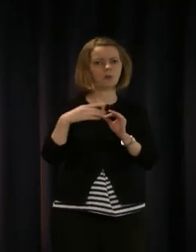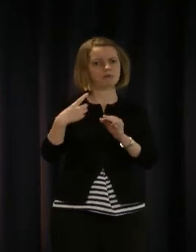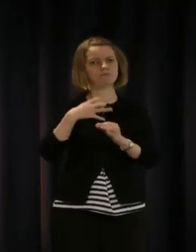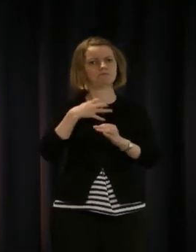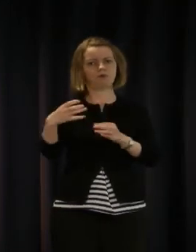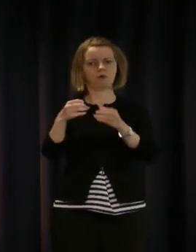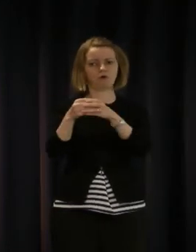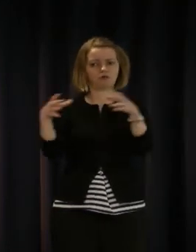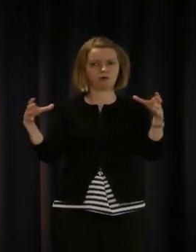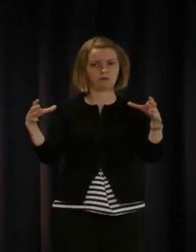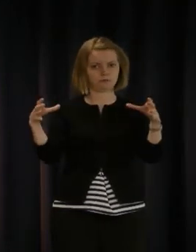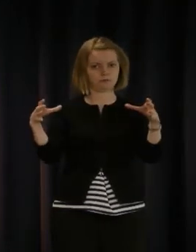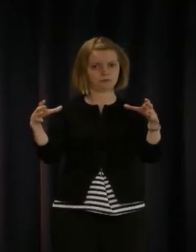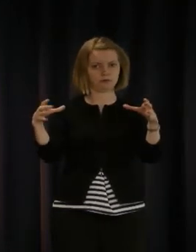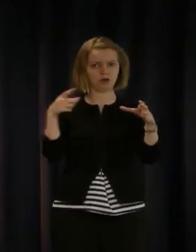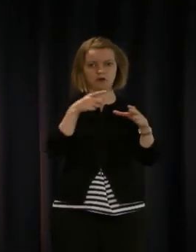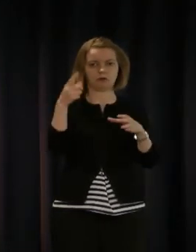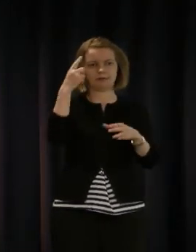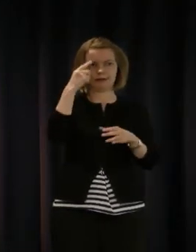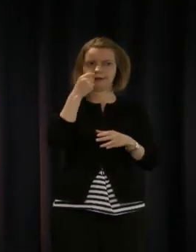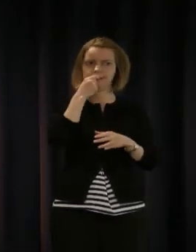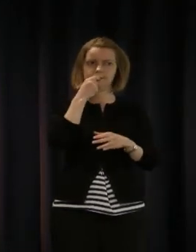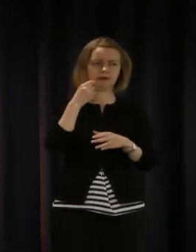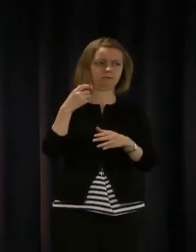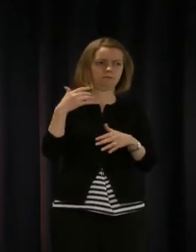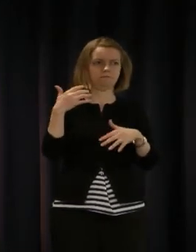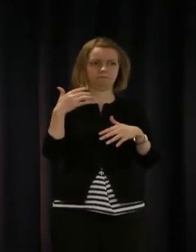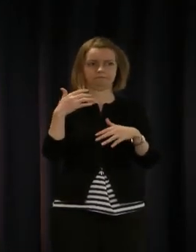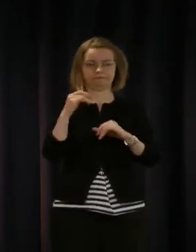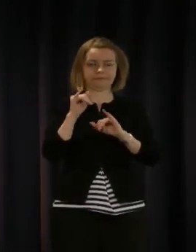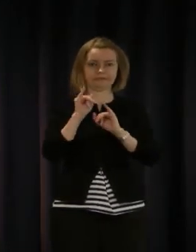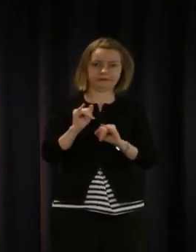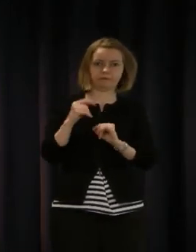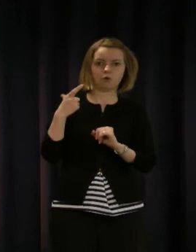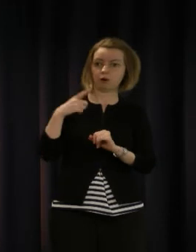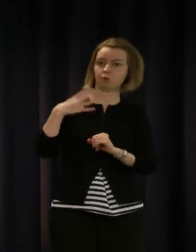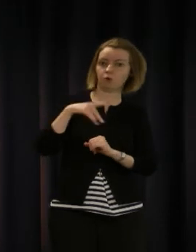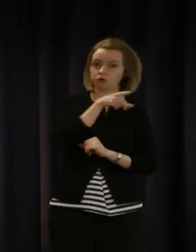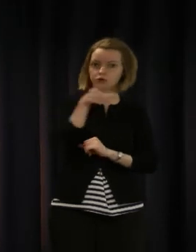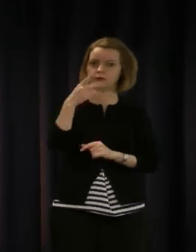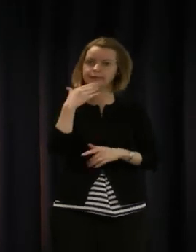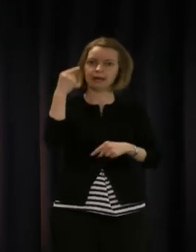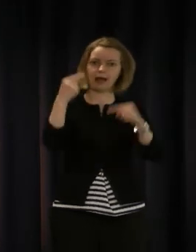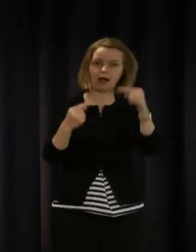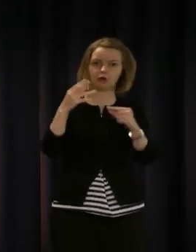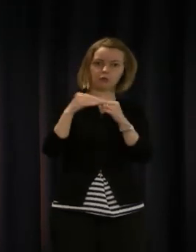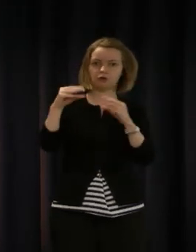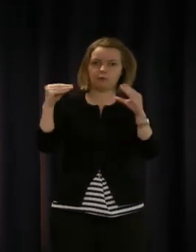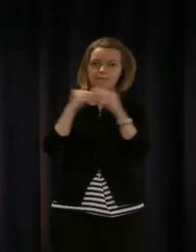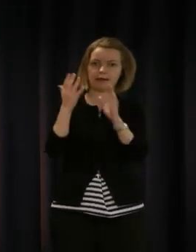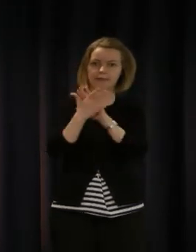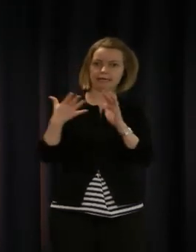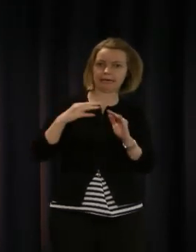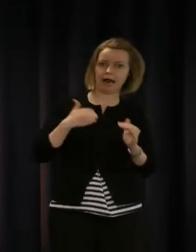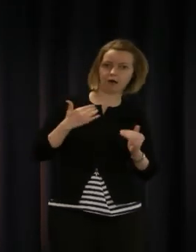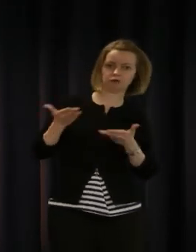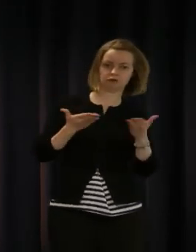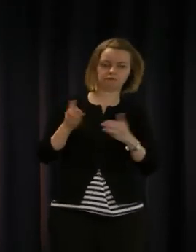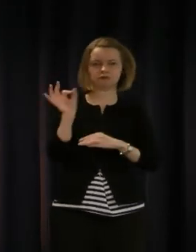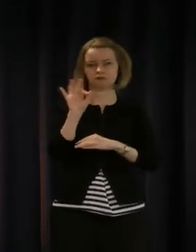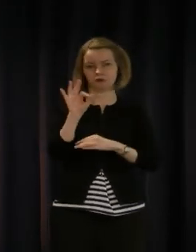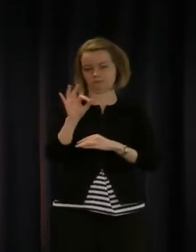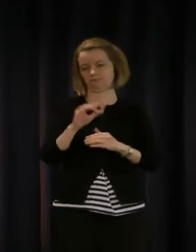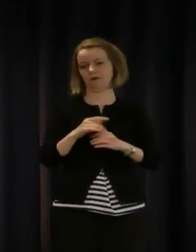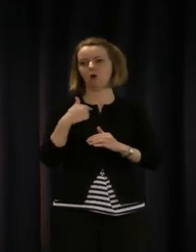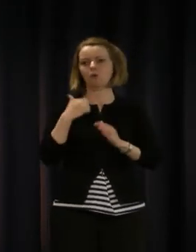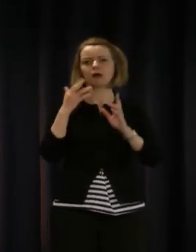It might seem a strange statement. It's not because we want you to have more disputes with financial service providers,